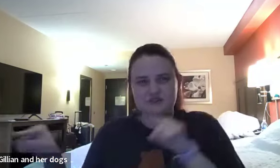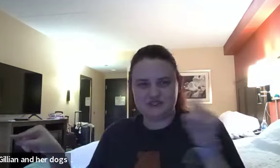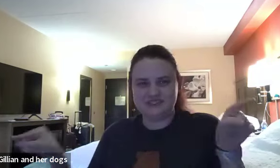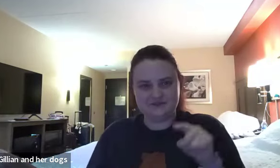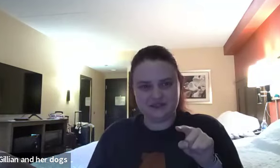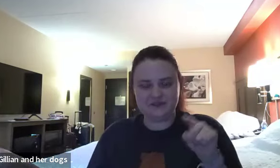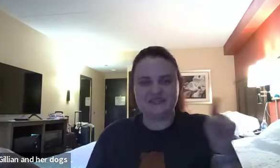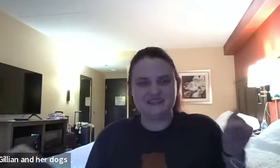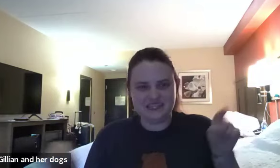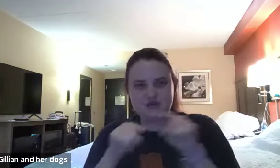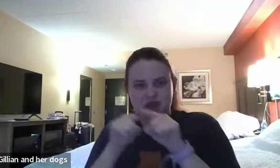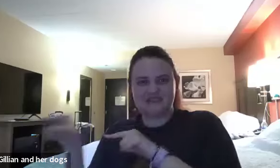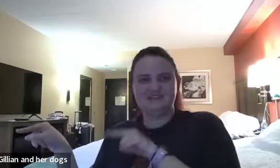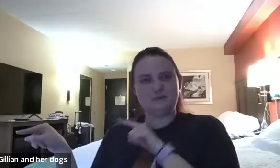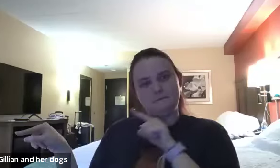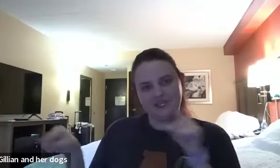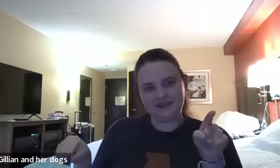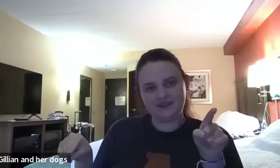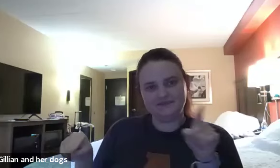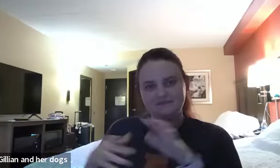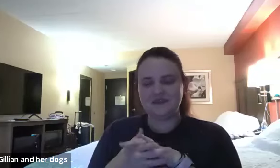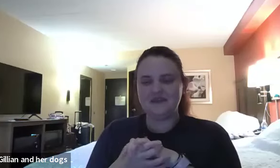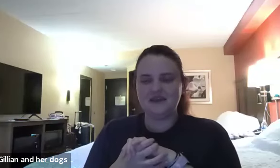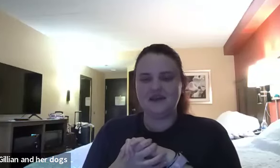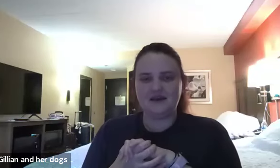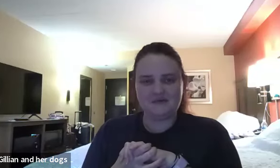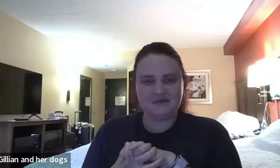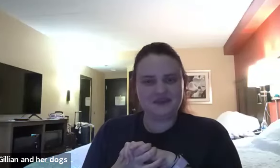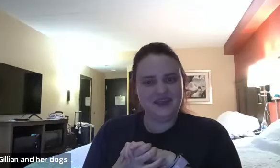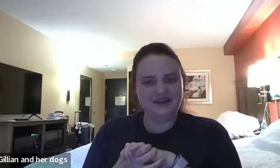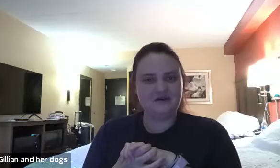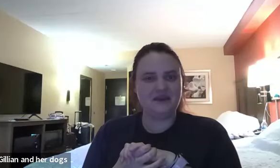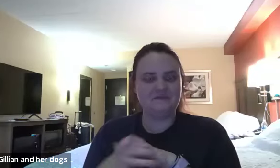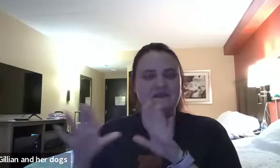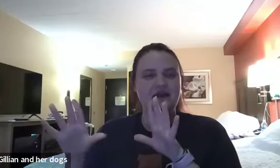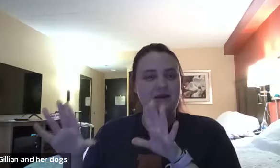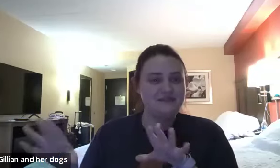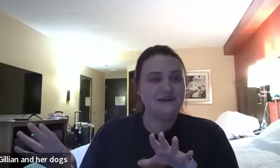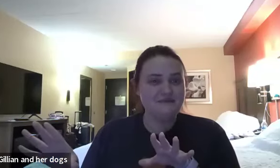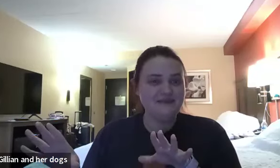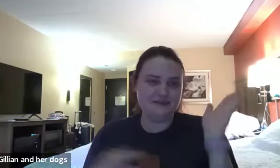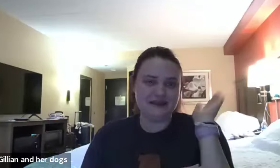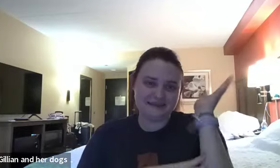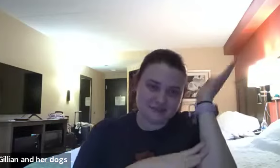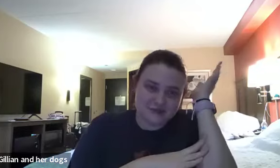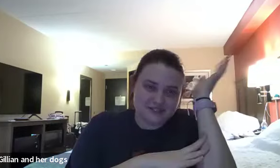there's a difference because each of them has a different meaning. But yeah, okay. I'm gonna stop my little speech on